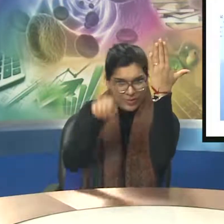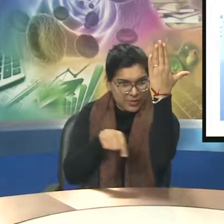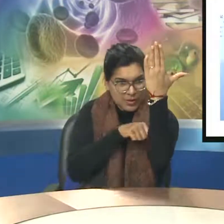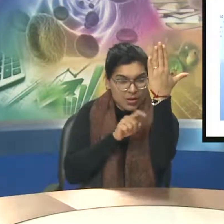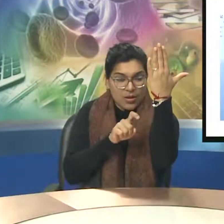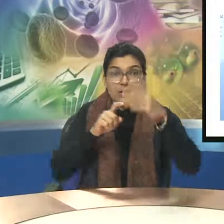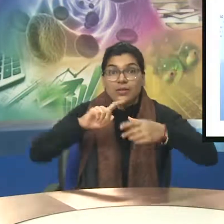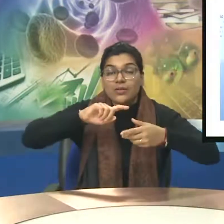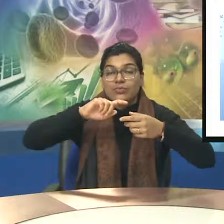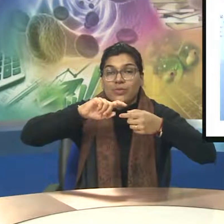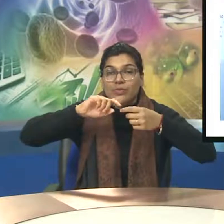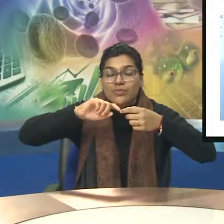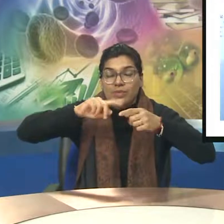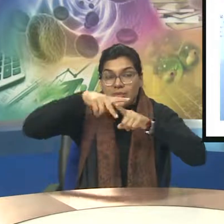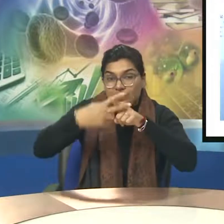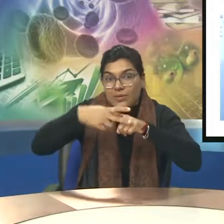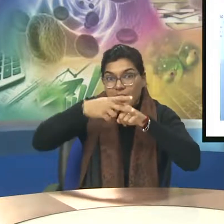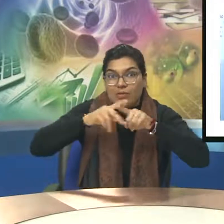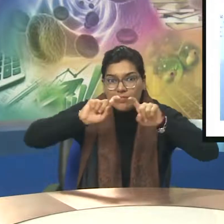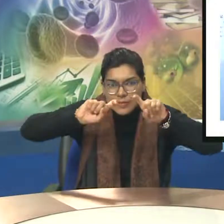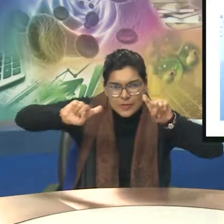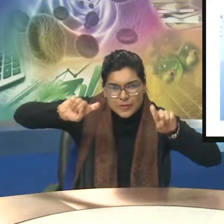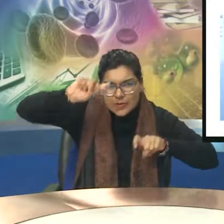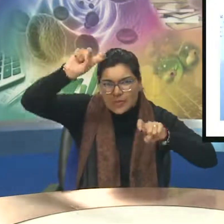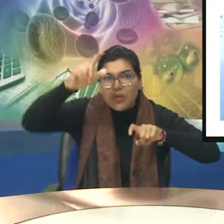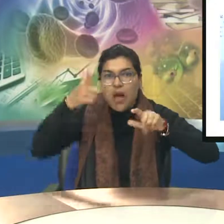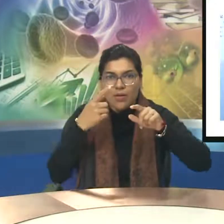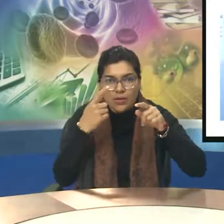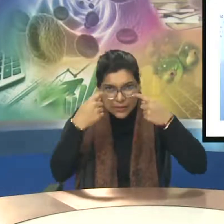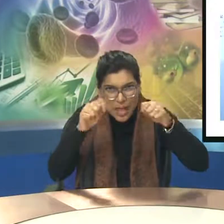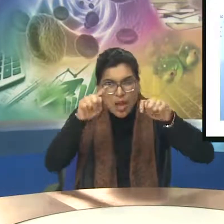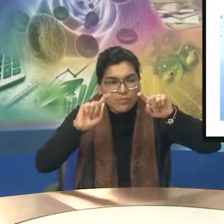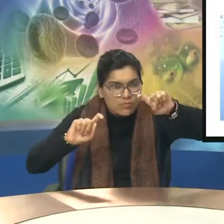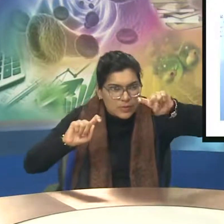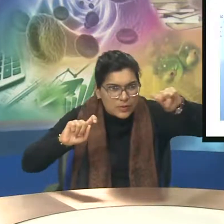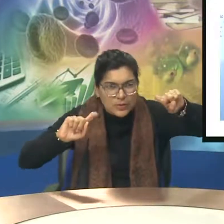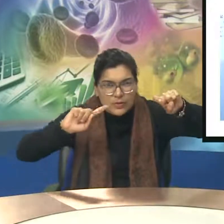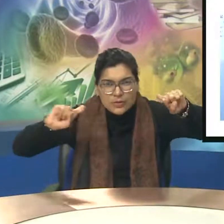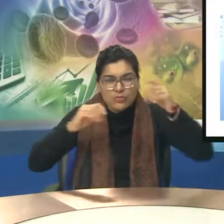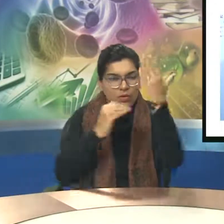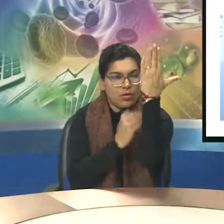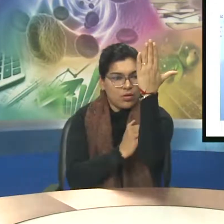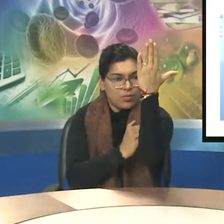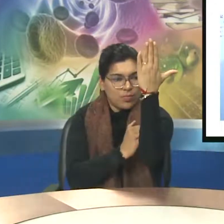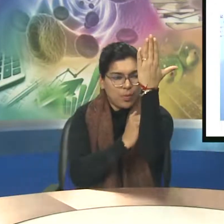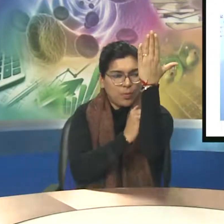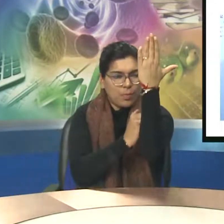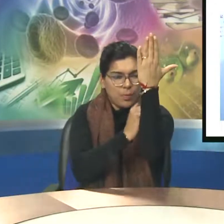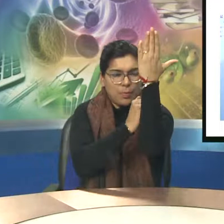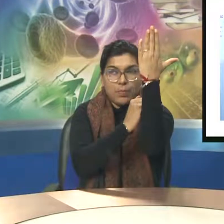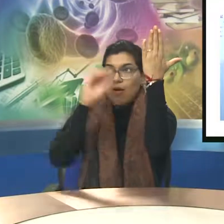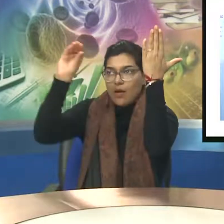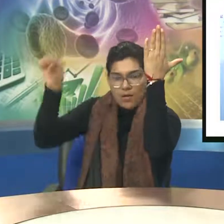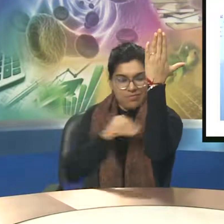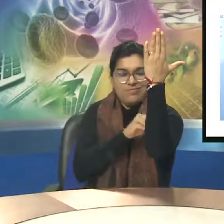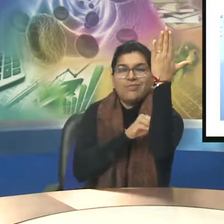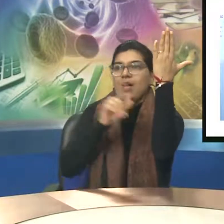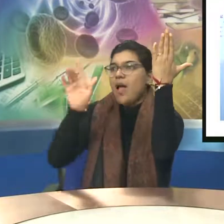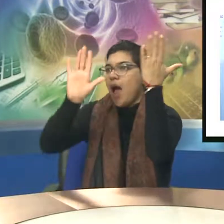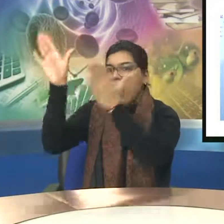can check it before the printing, that how it will appear on the printed form. So you